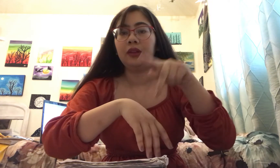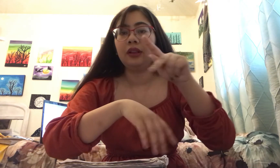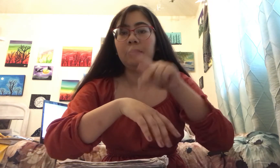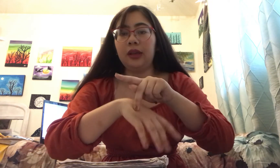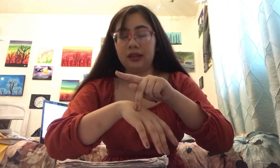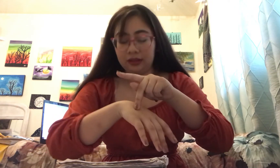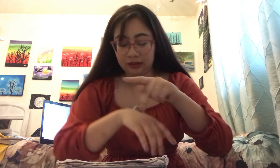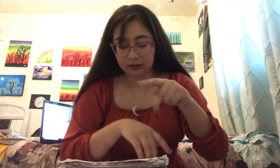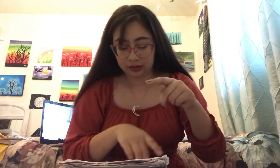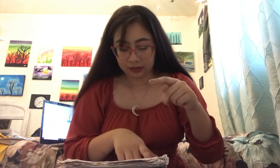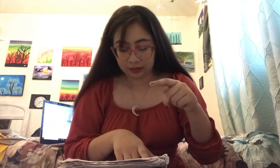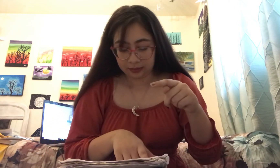Philippines,